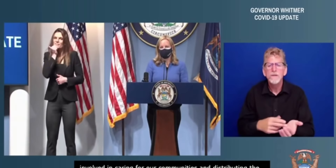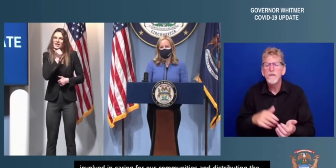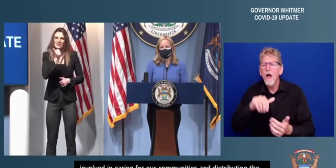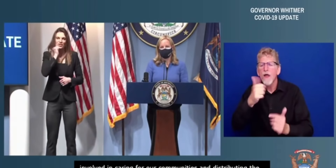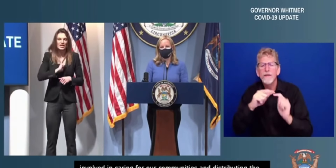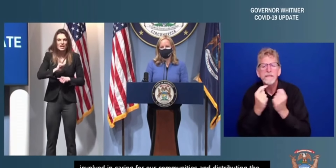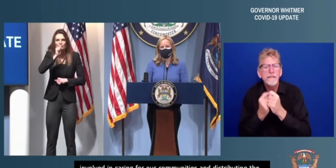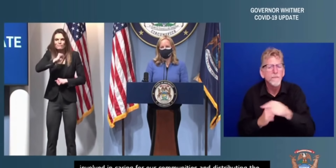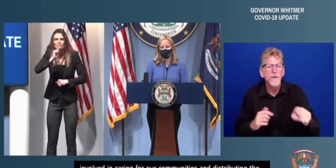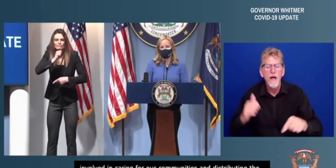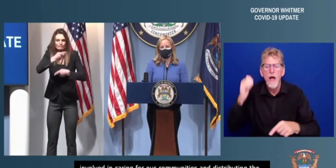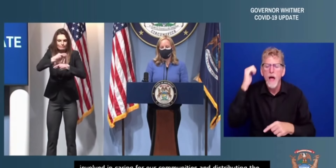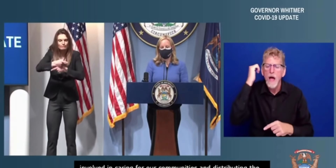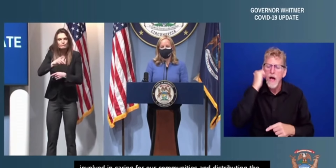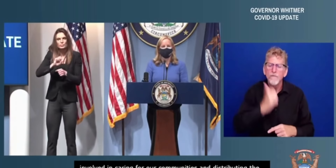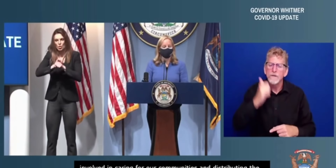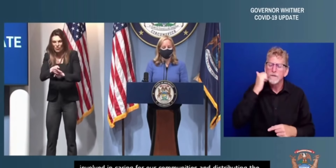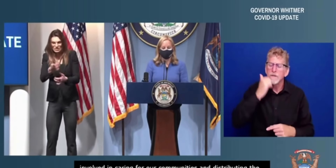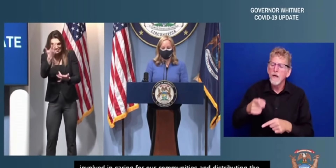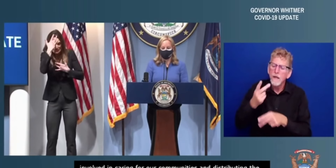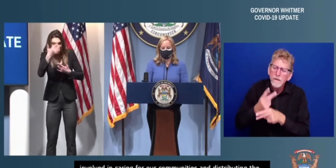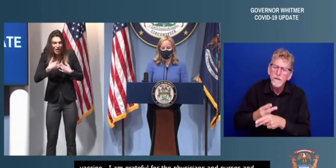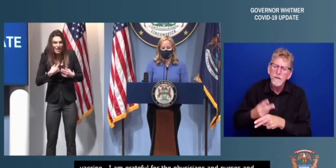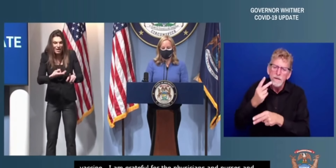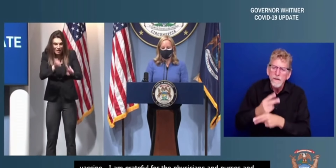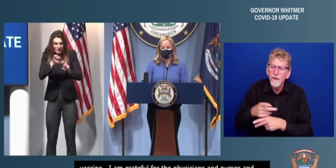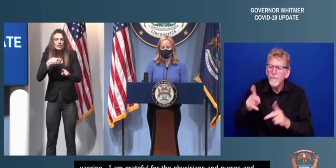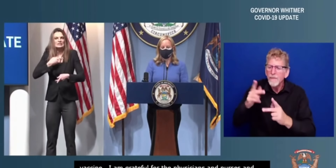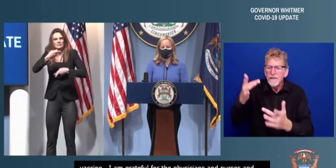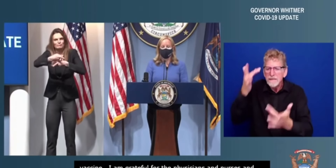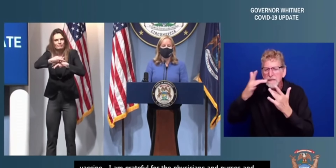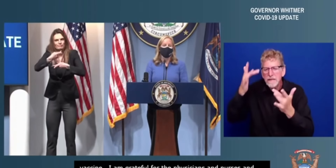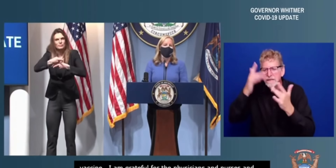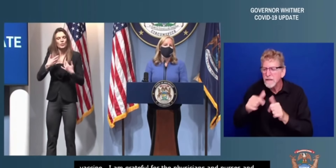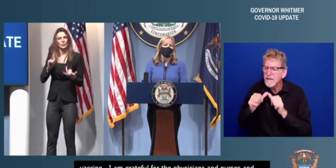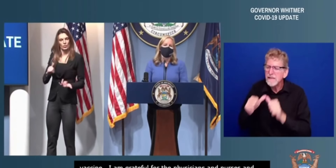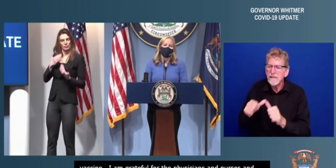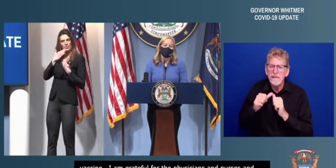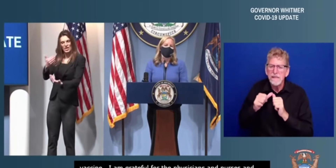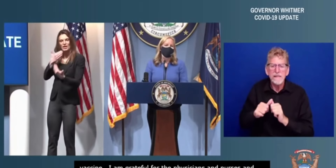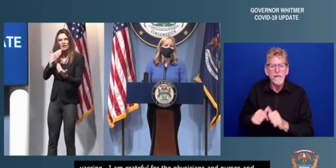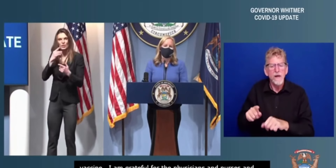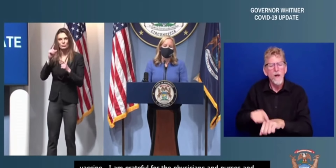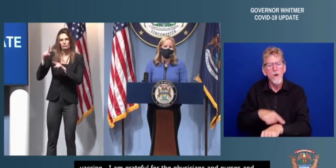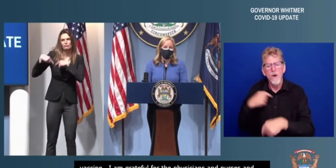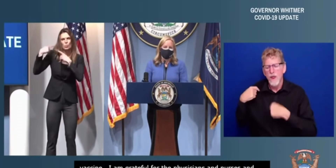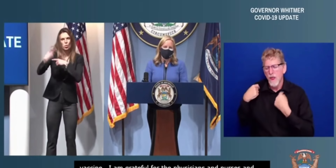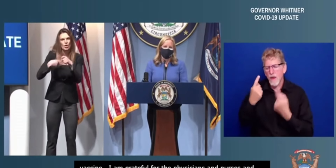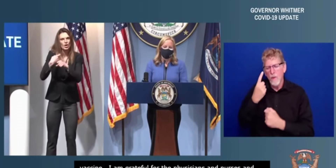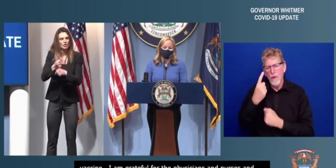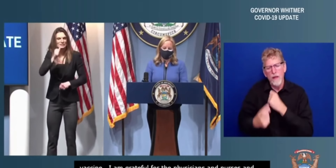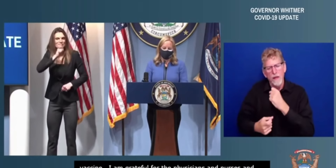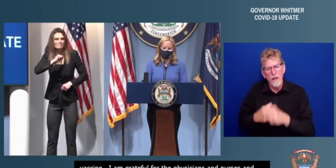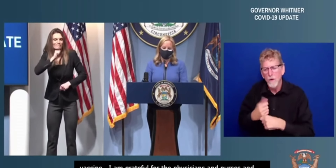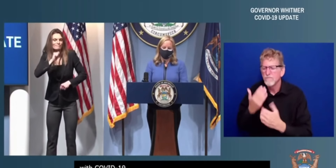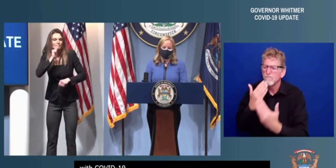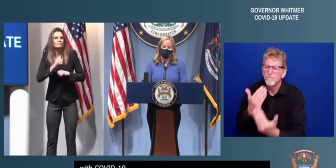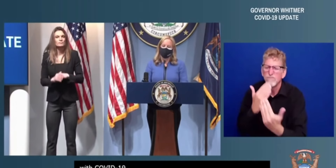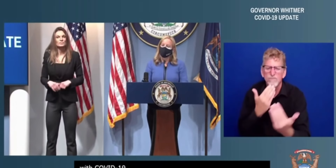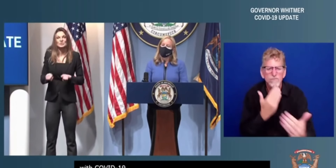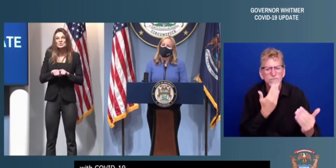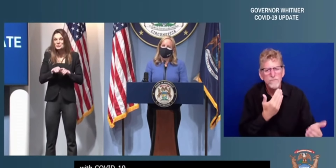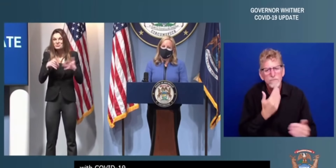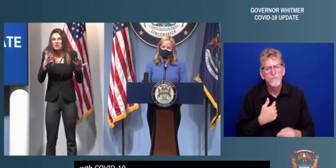are caring for people with COVID-19 after this very long year. And I'm also incredibly proud of our